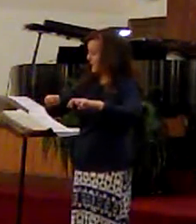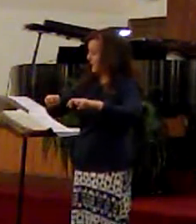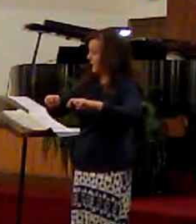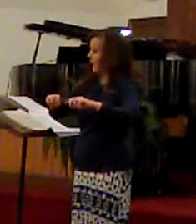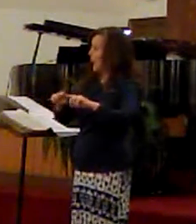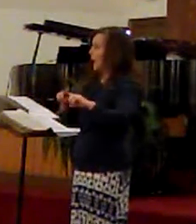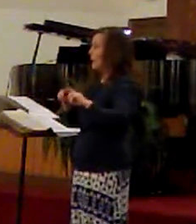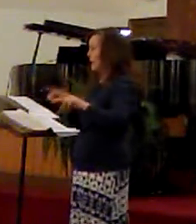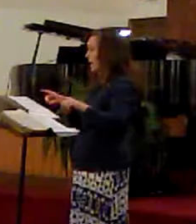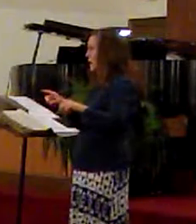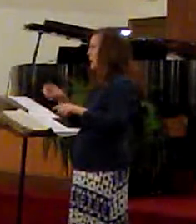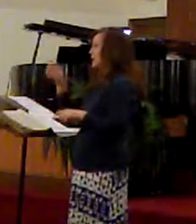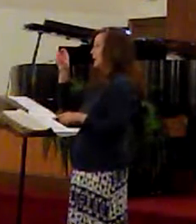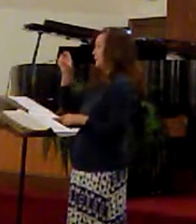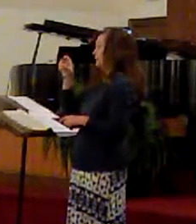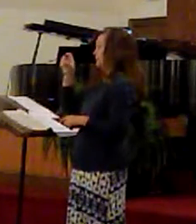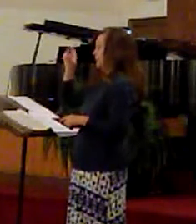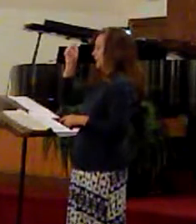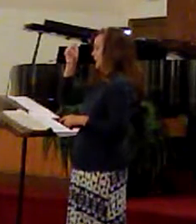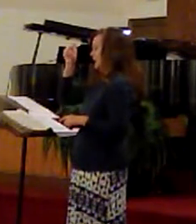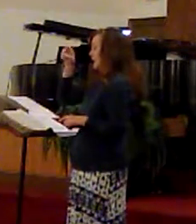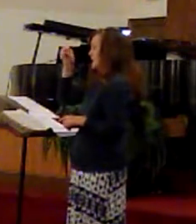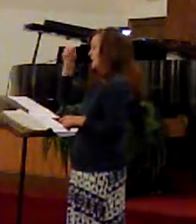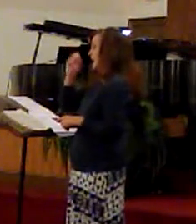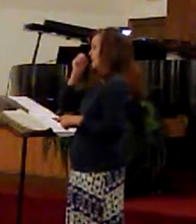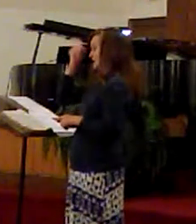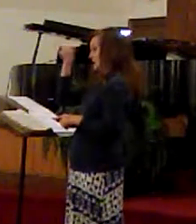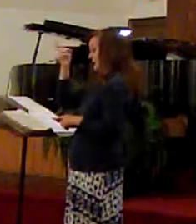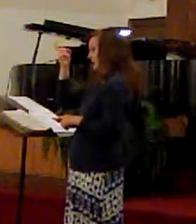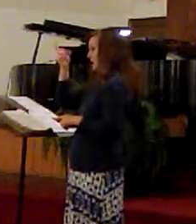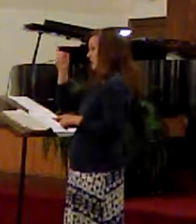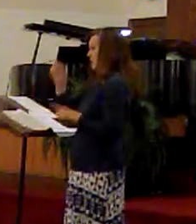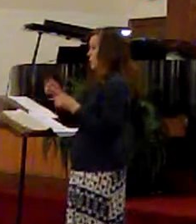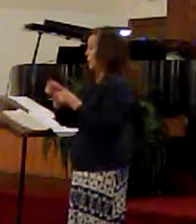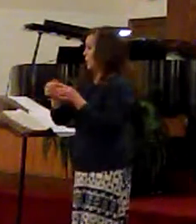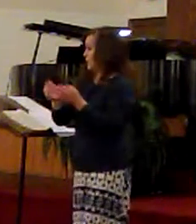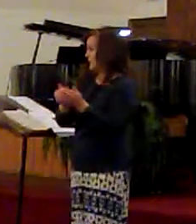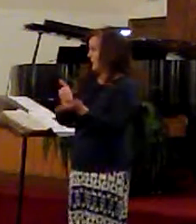me. And they wrote what they thought the Bible meant.